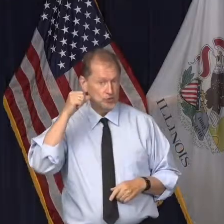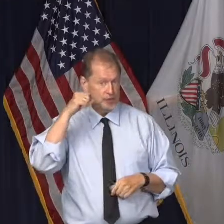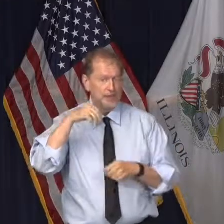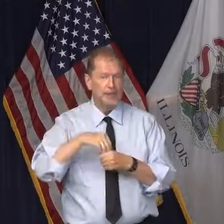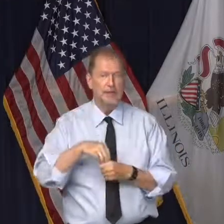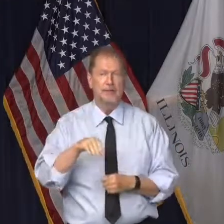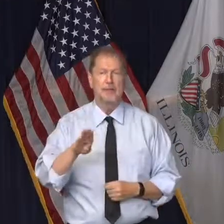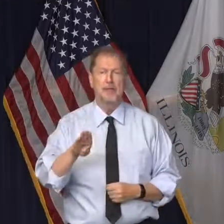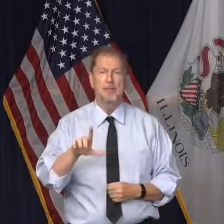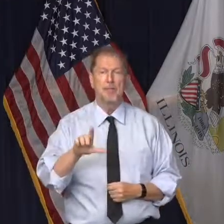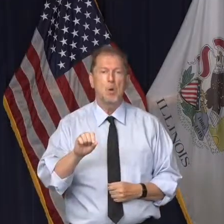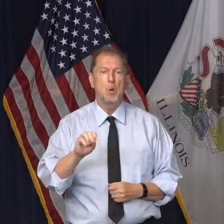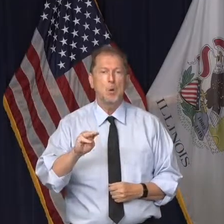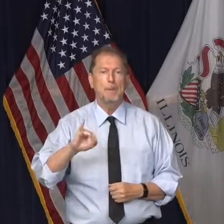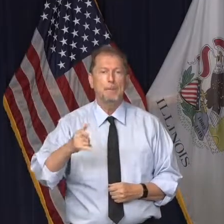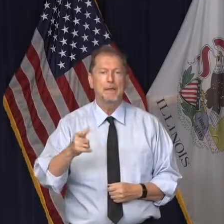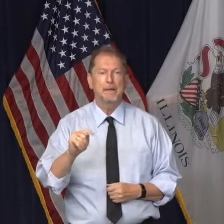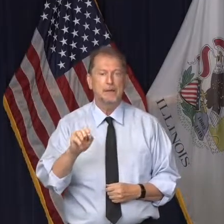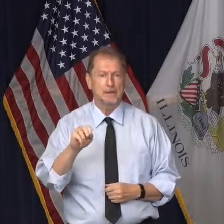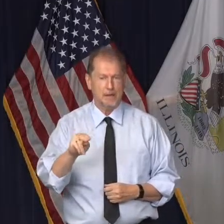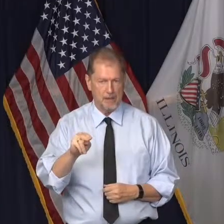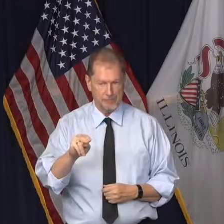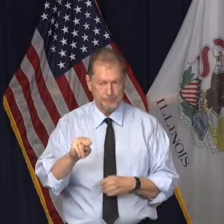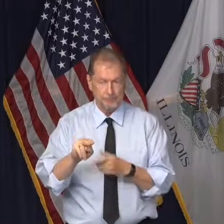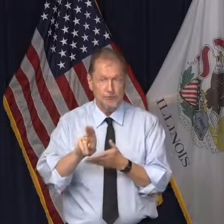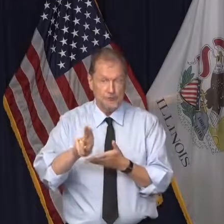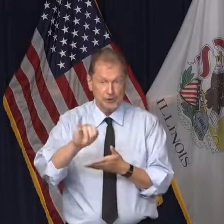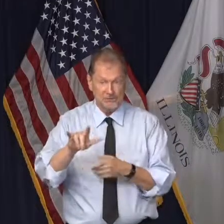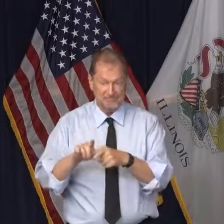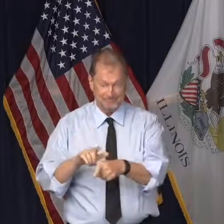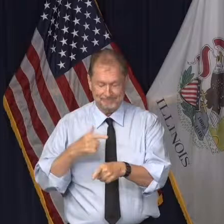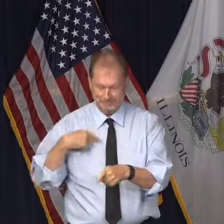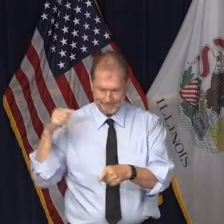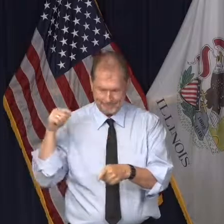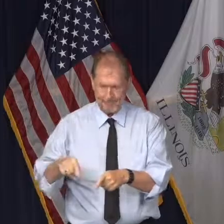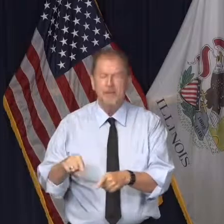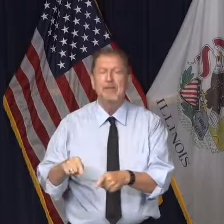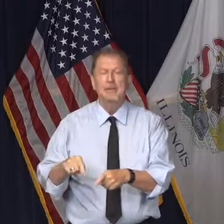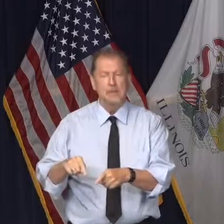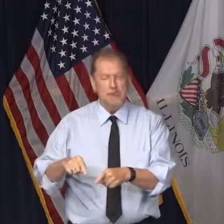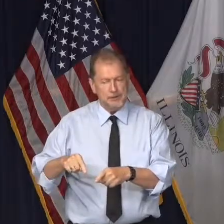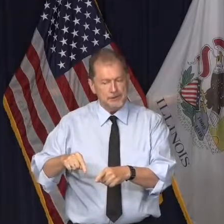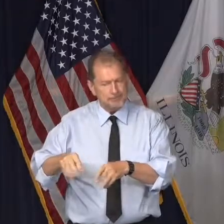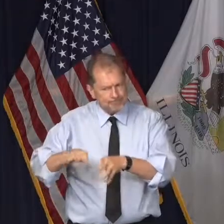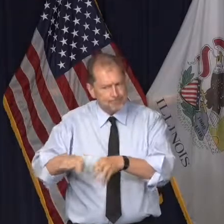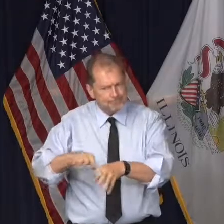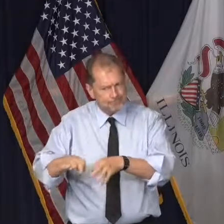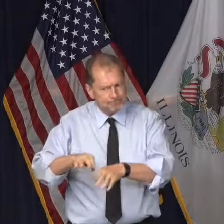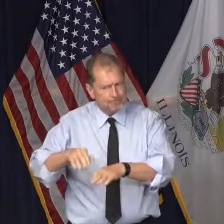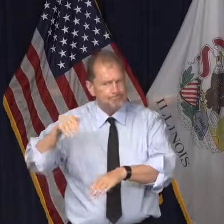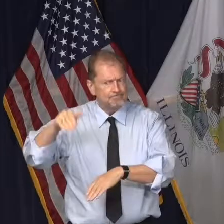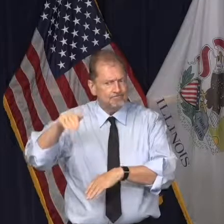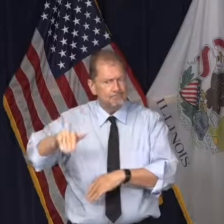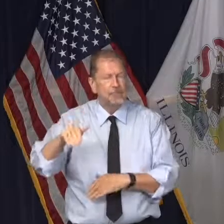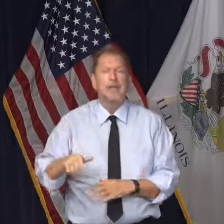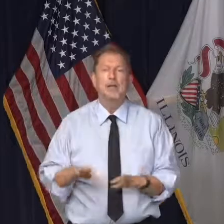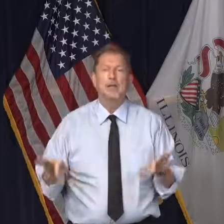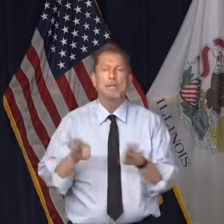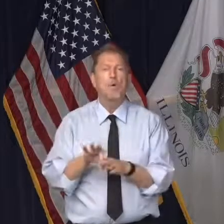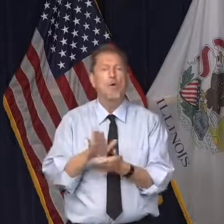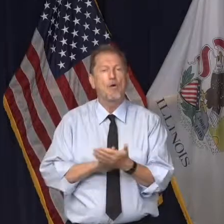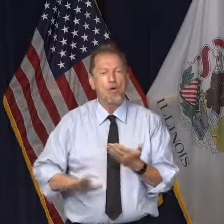Bloomington, and it's been extraordinarily important for colleges to stay on top of testing on a